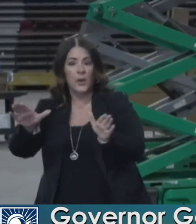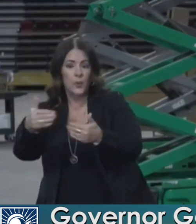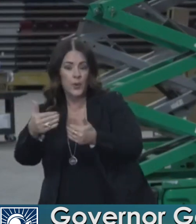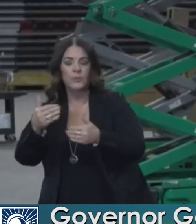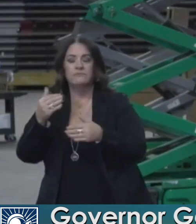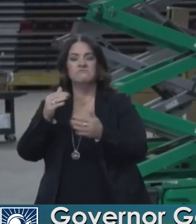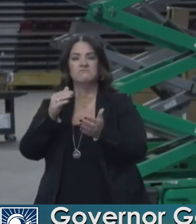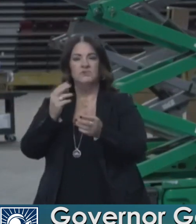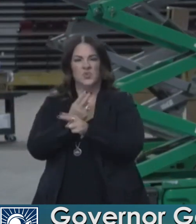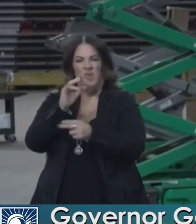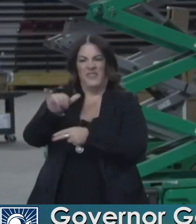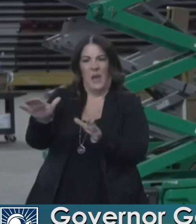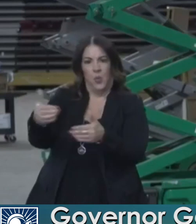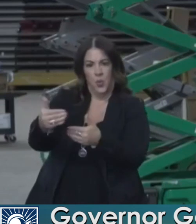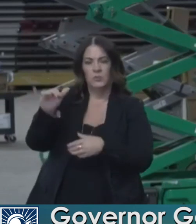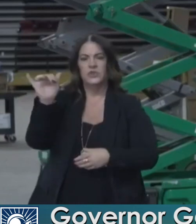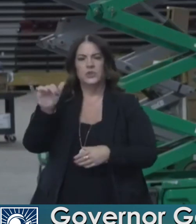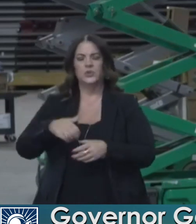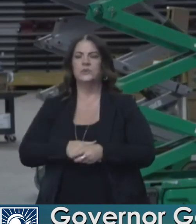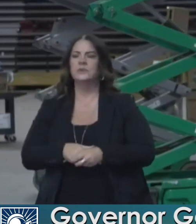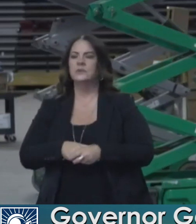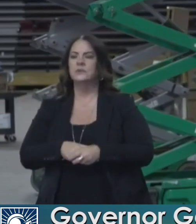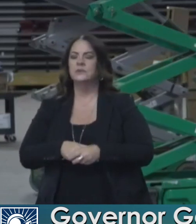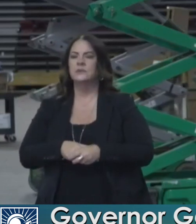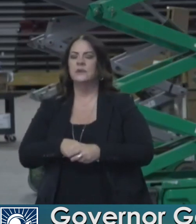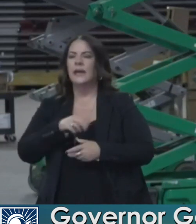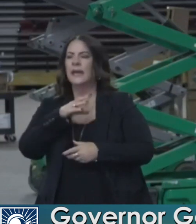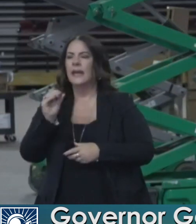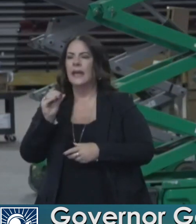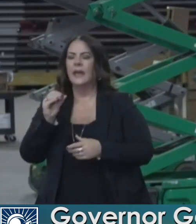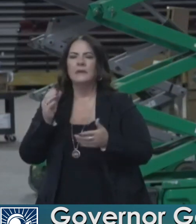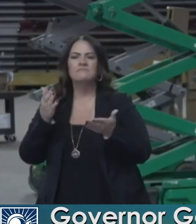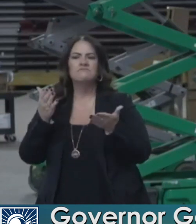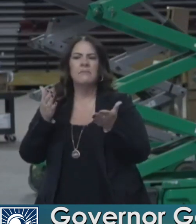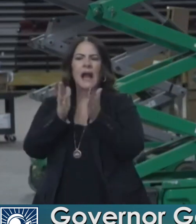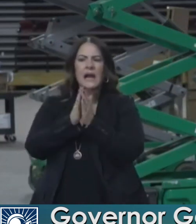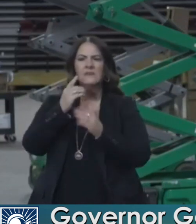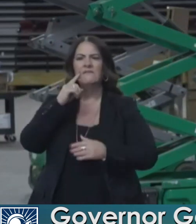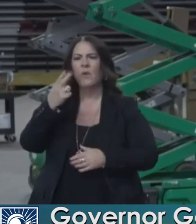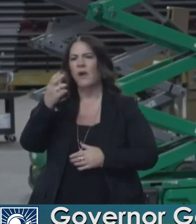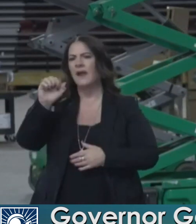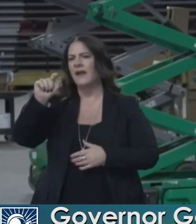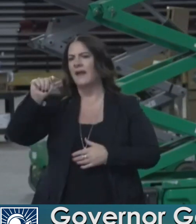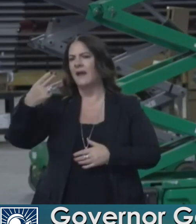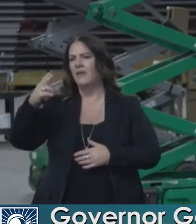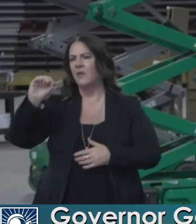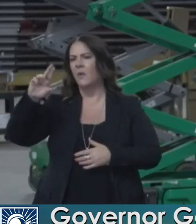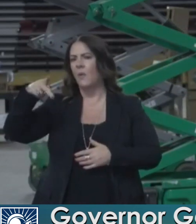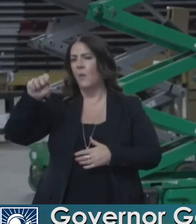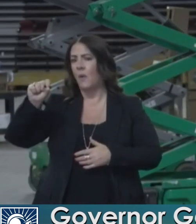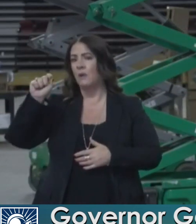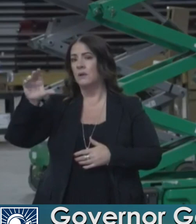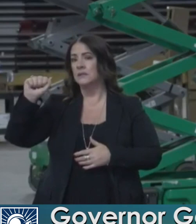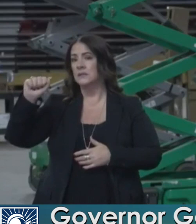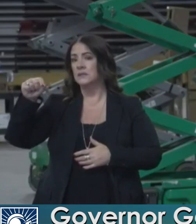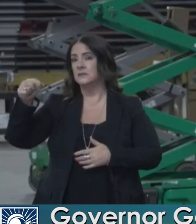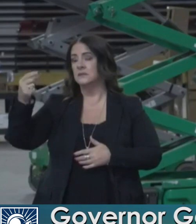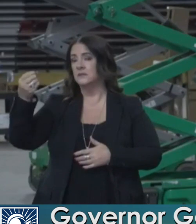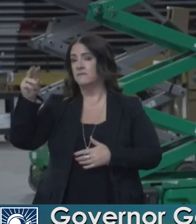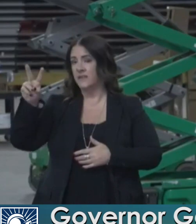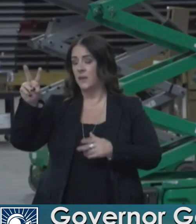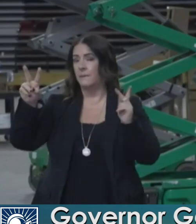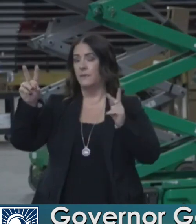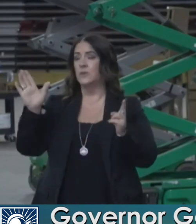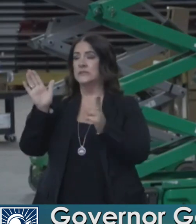existing staff to the extent we need to surge the staff, health corps support that we've been talking about the course of the